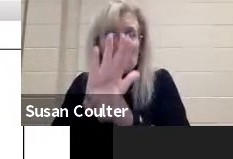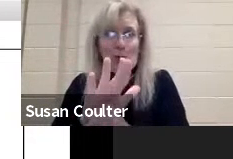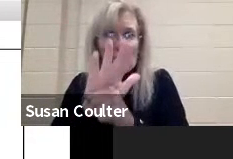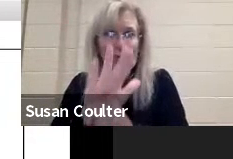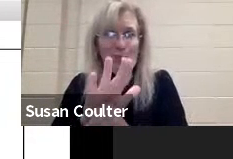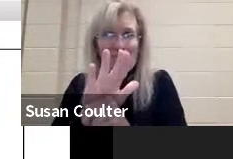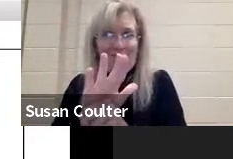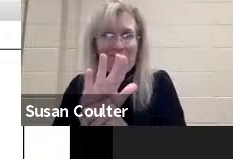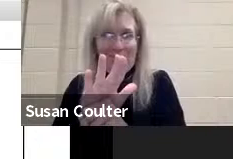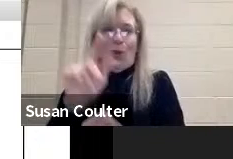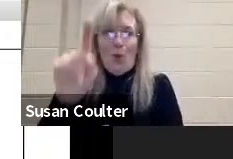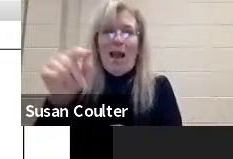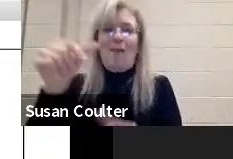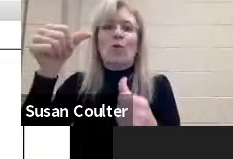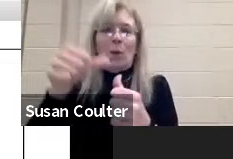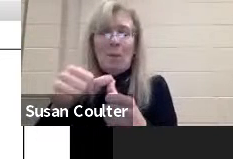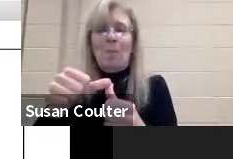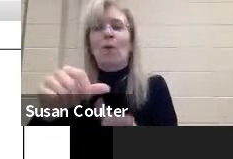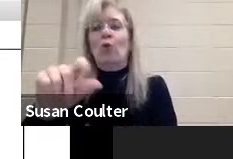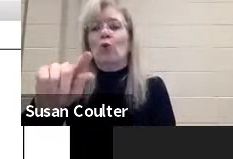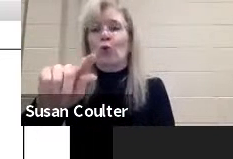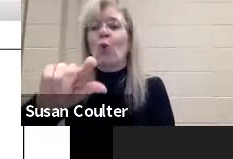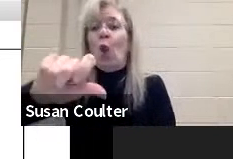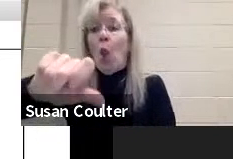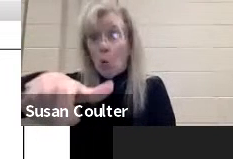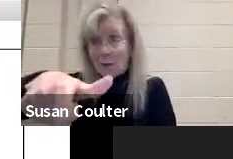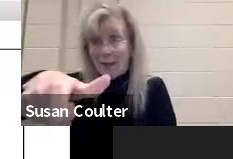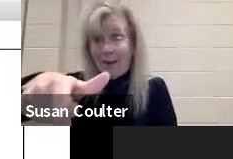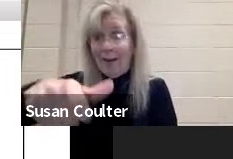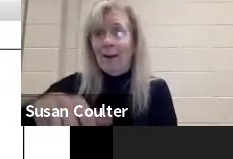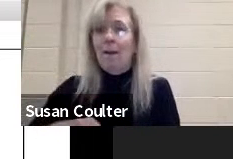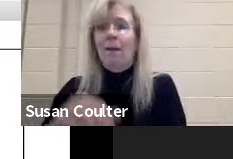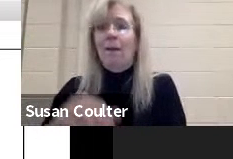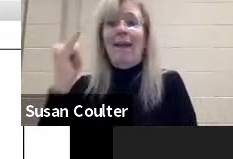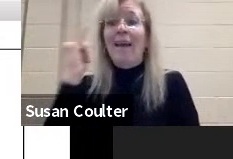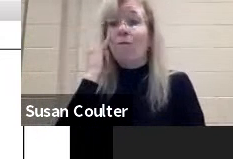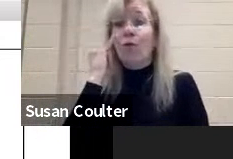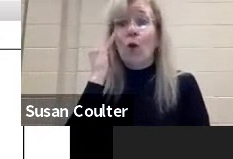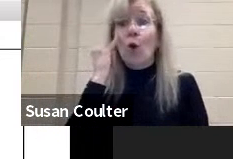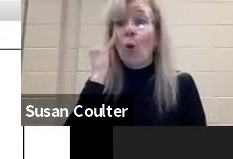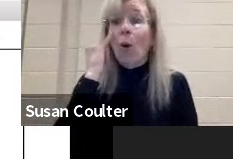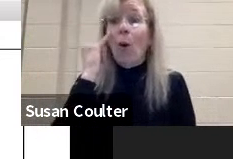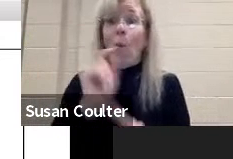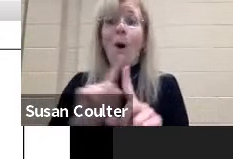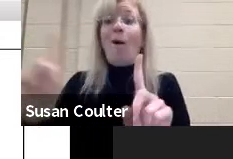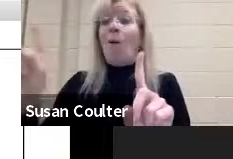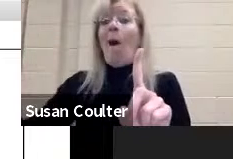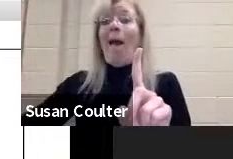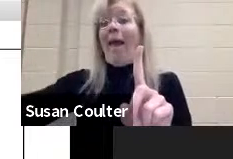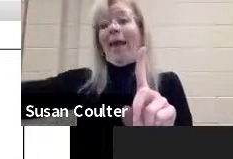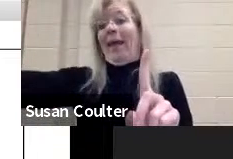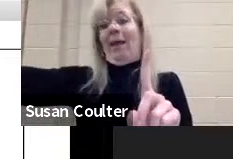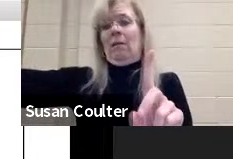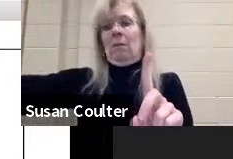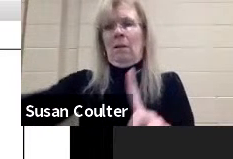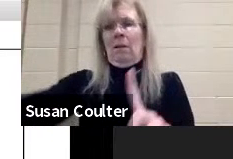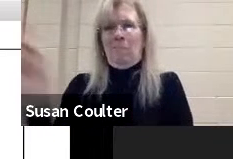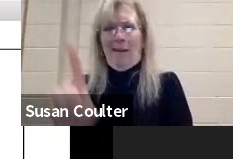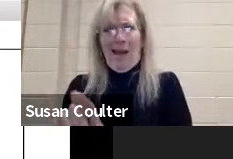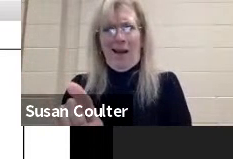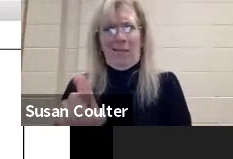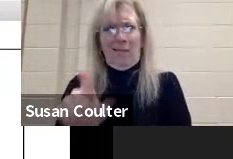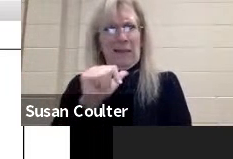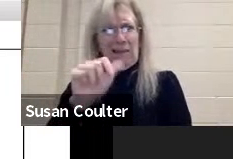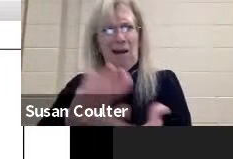the pressure. So you have to remember to close it. If you walk away,